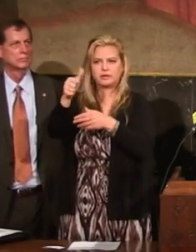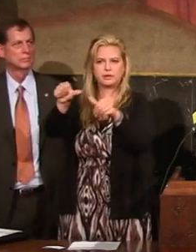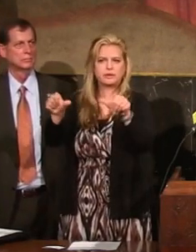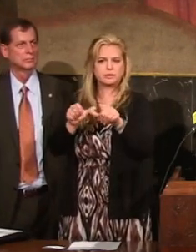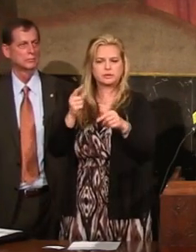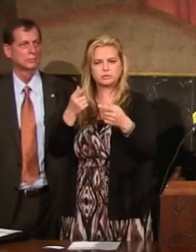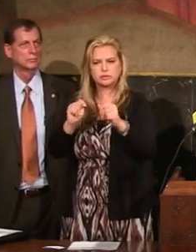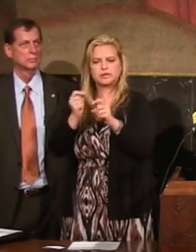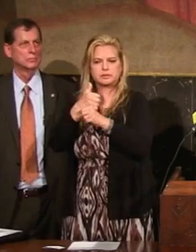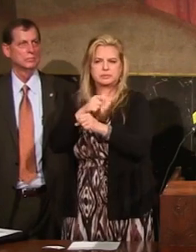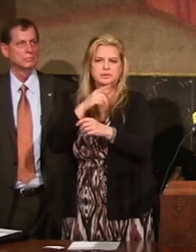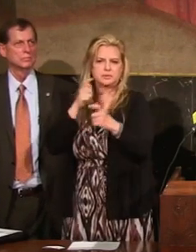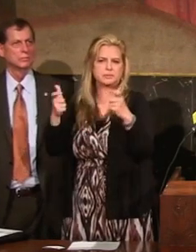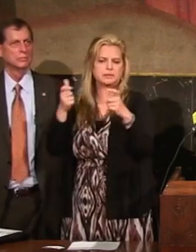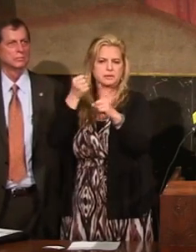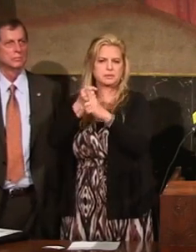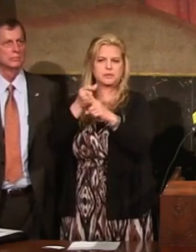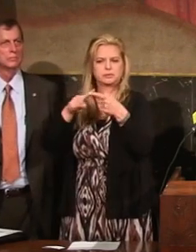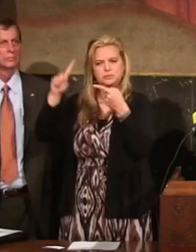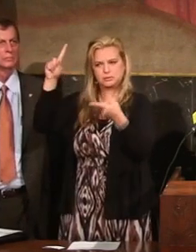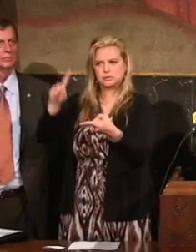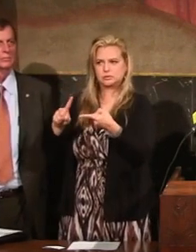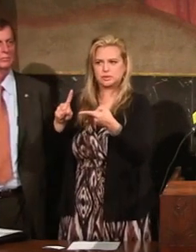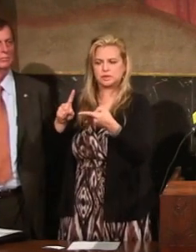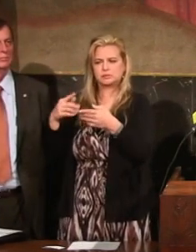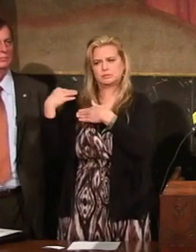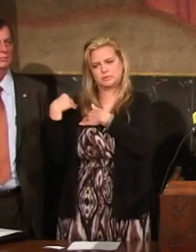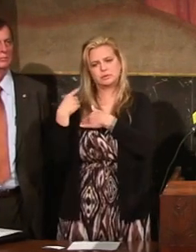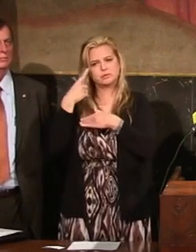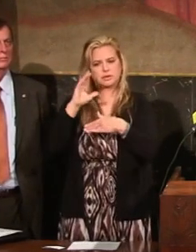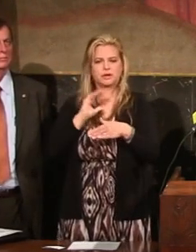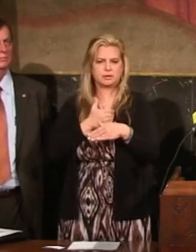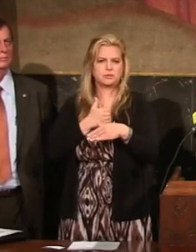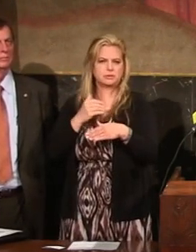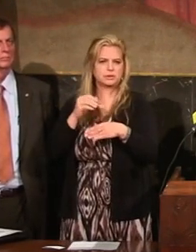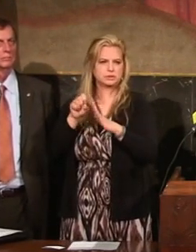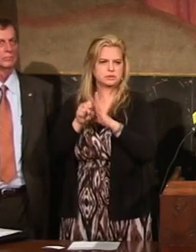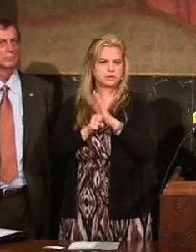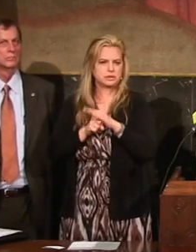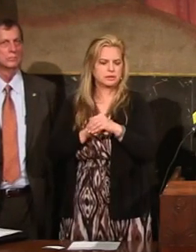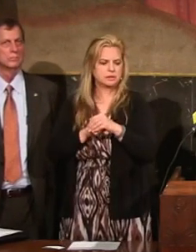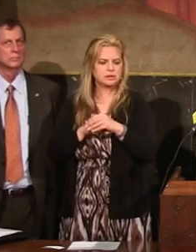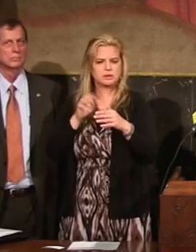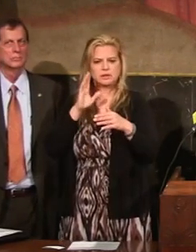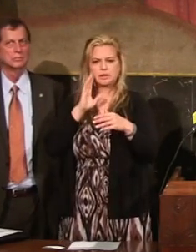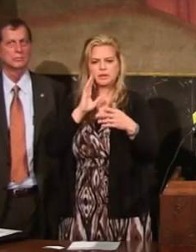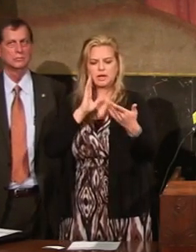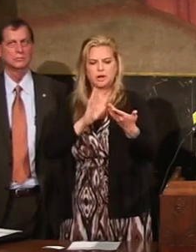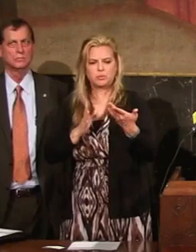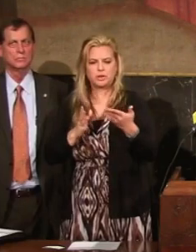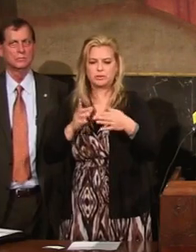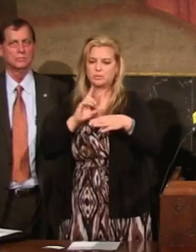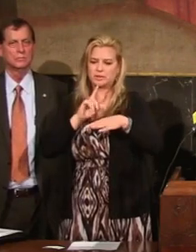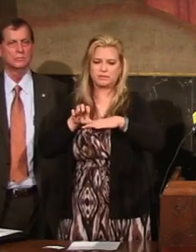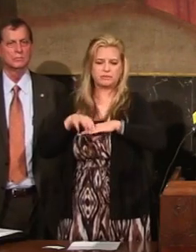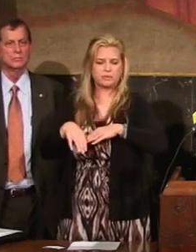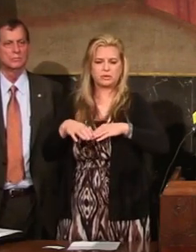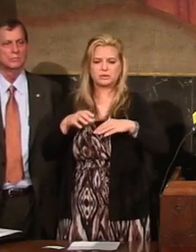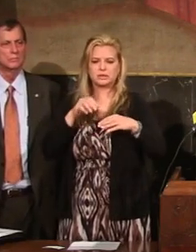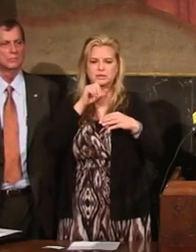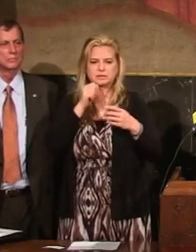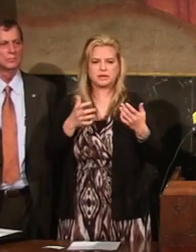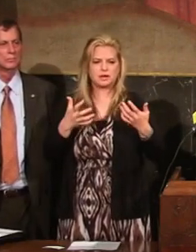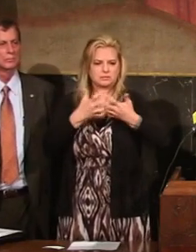to make a significant impact to decrease the overall burden for our state. We force noncompliance with federal orders, risking